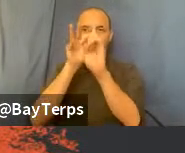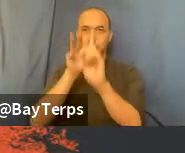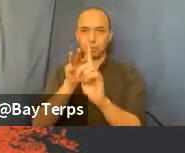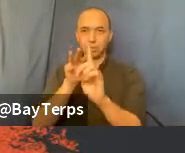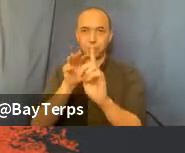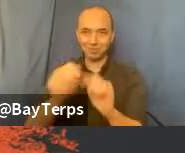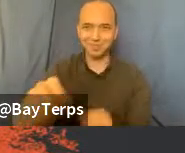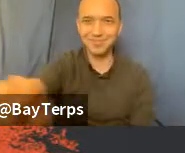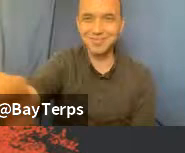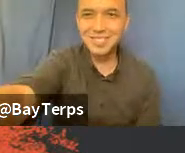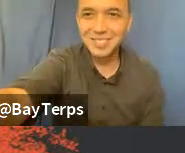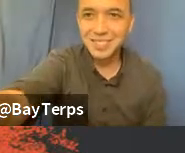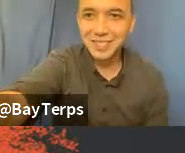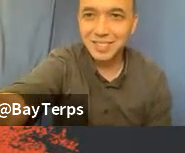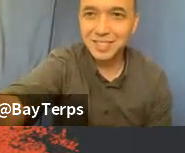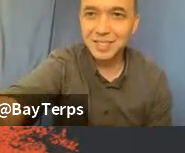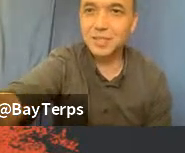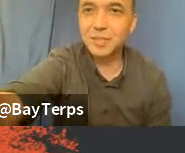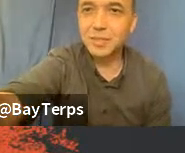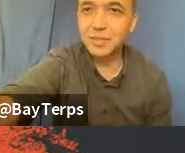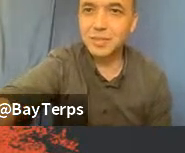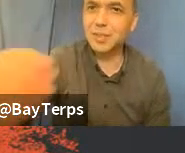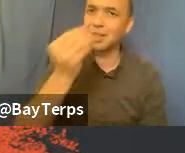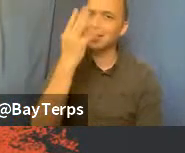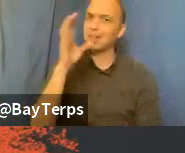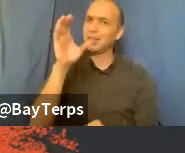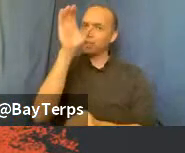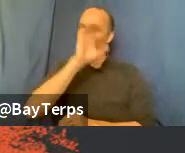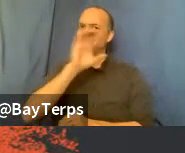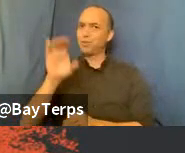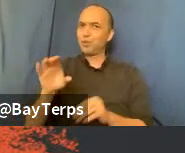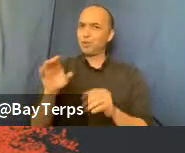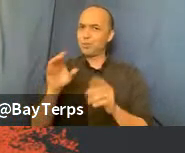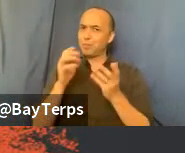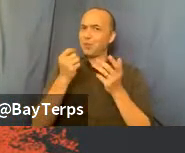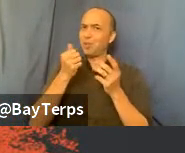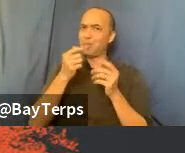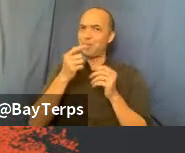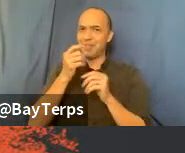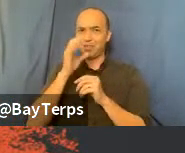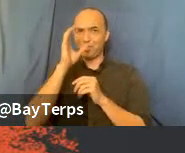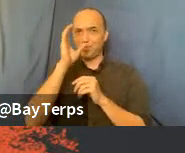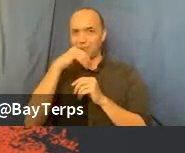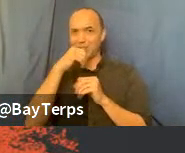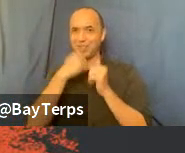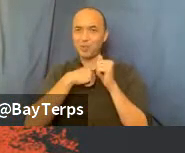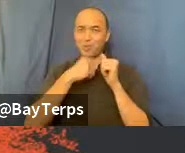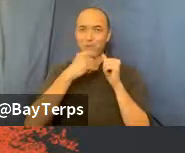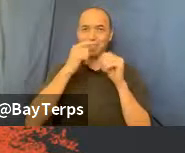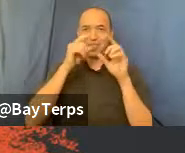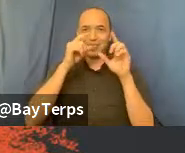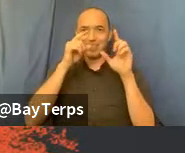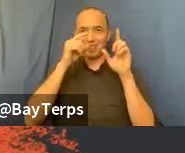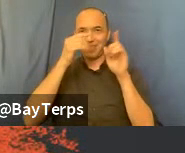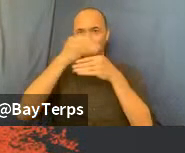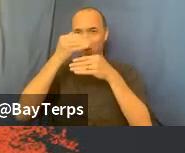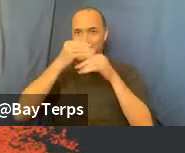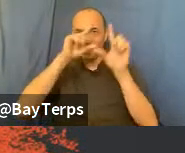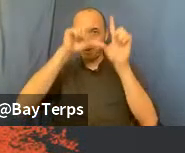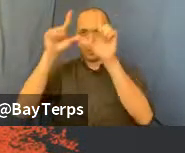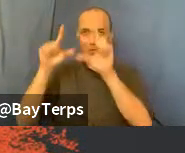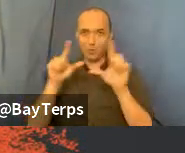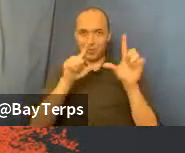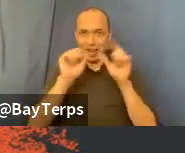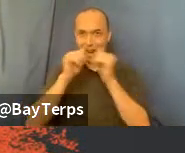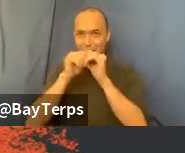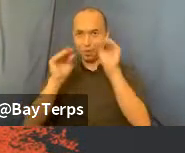I'm telling you, Zoom has been having some issues with their windowing. So where the windows go, they made some updates, and I think they're still working